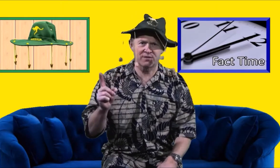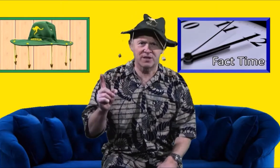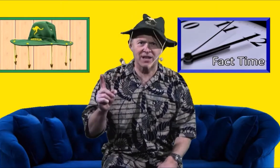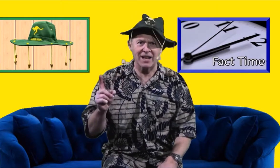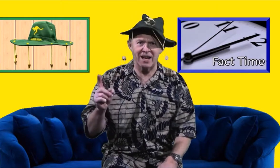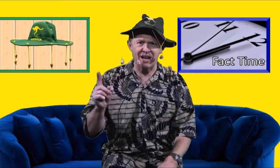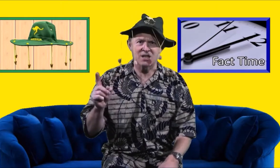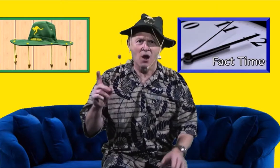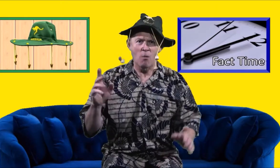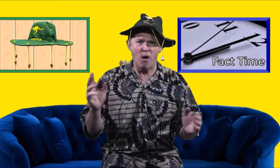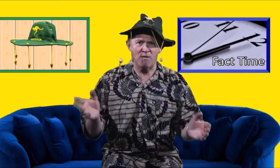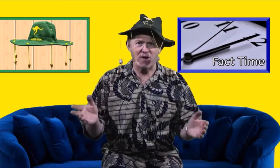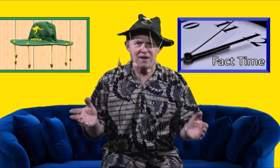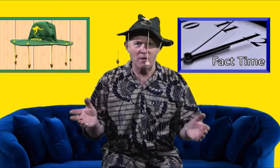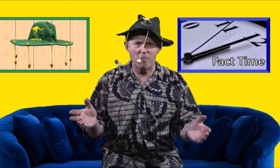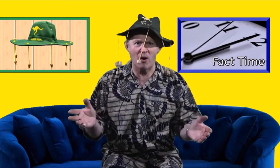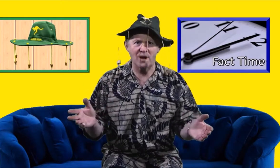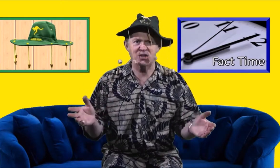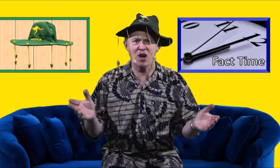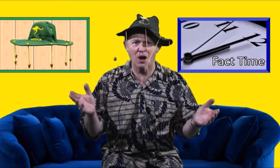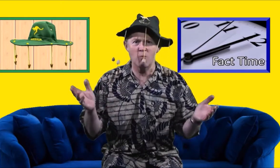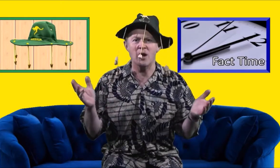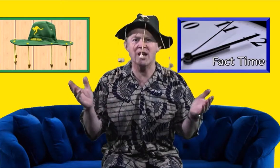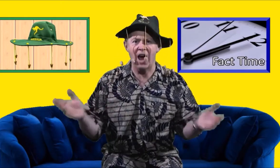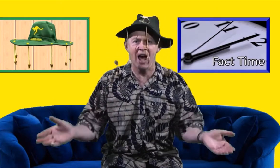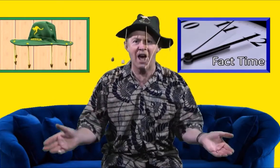today is, what flavour pie shall we have?